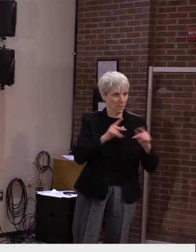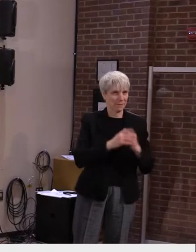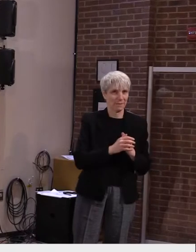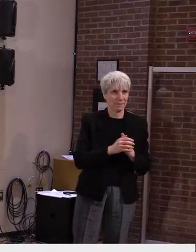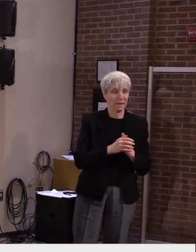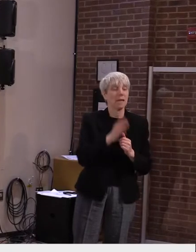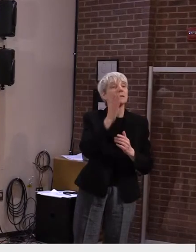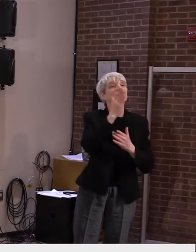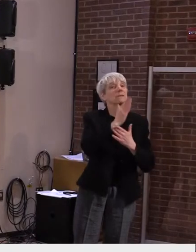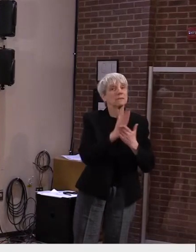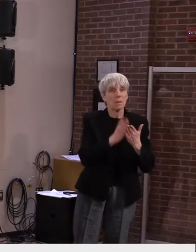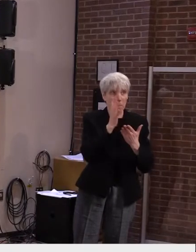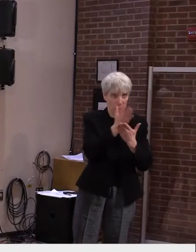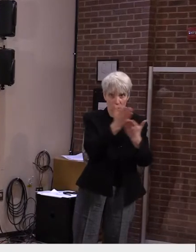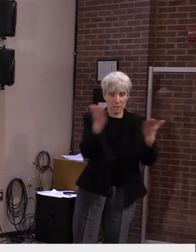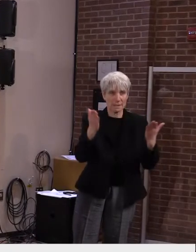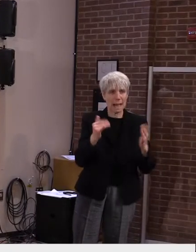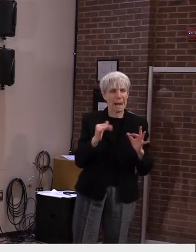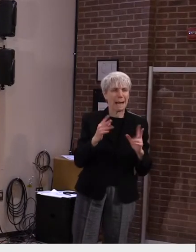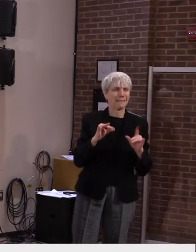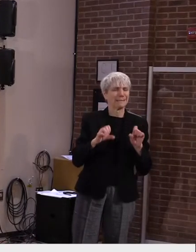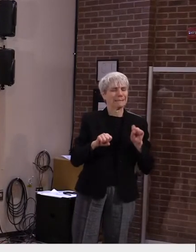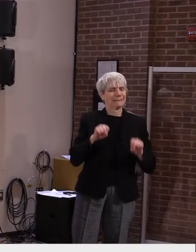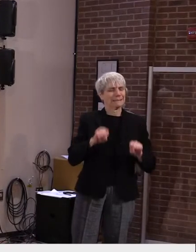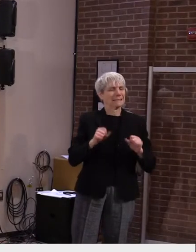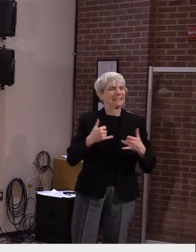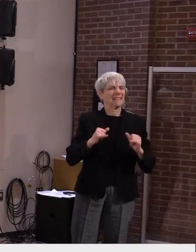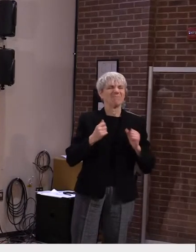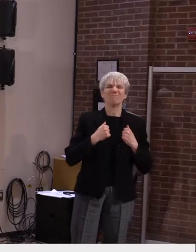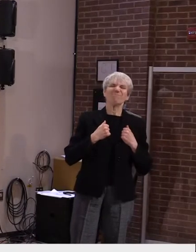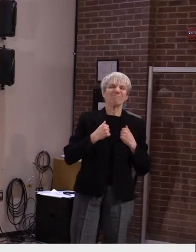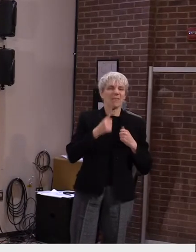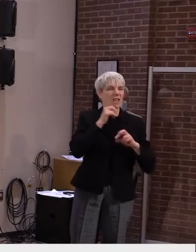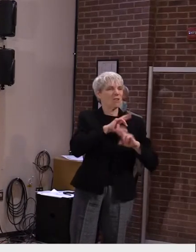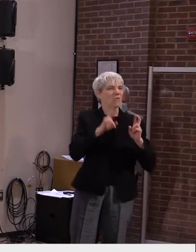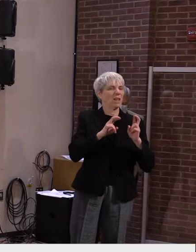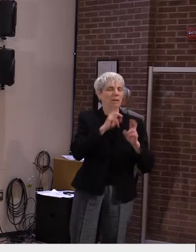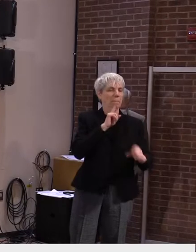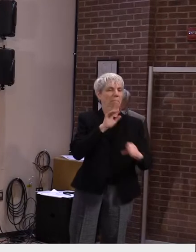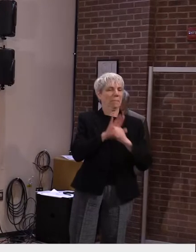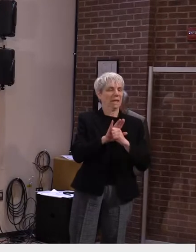who may still be waiting or sitting on the fence and not ready to plunge ahead